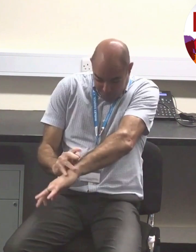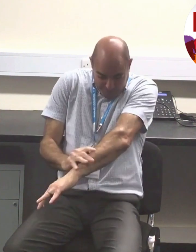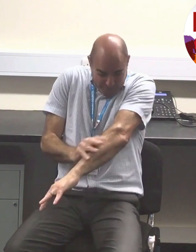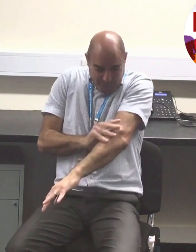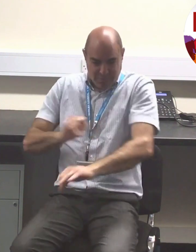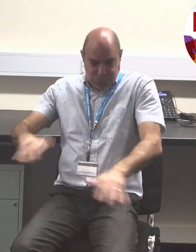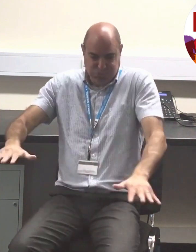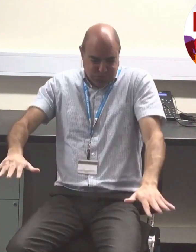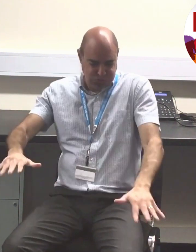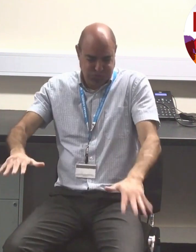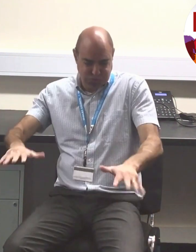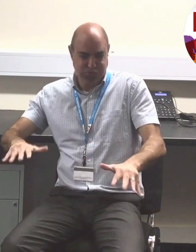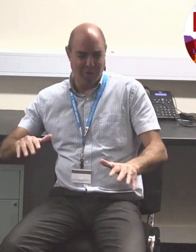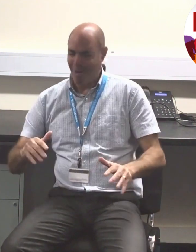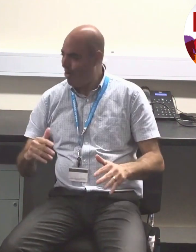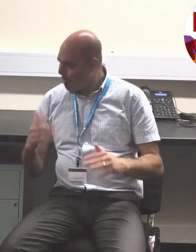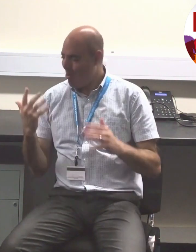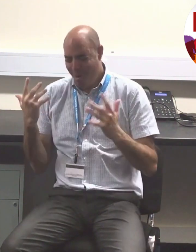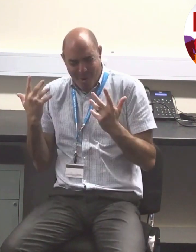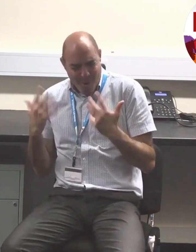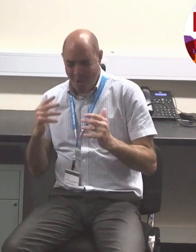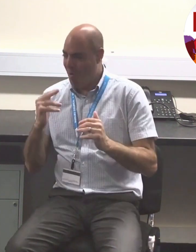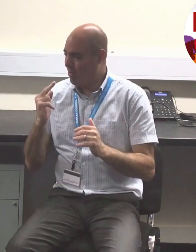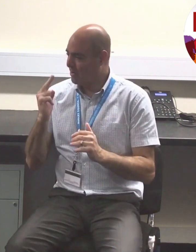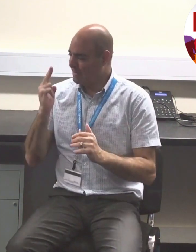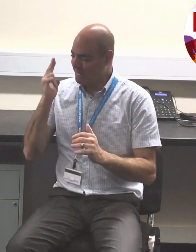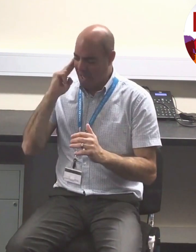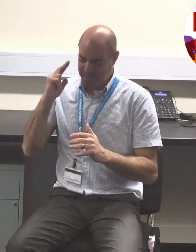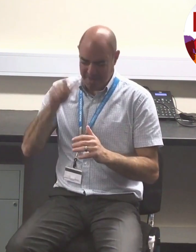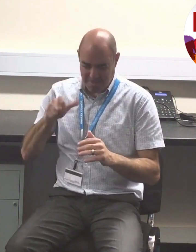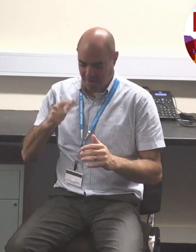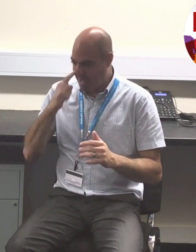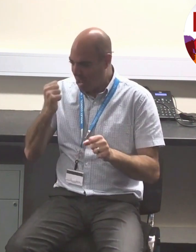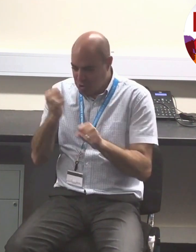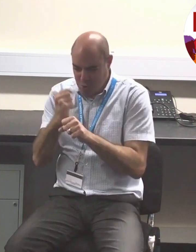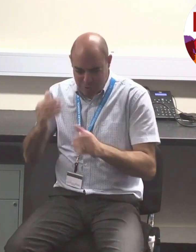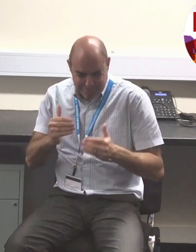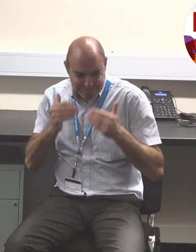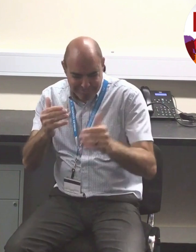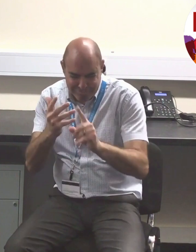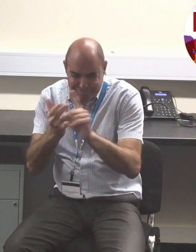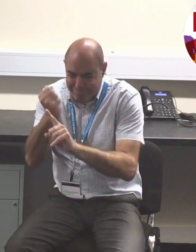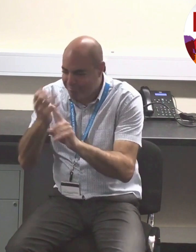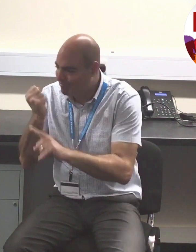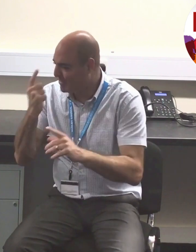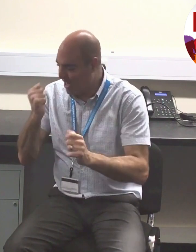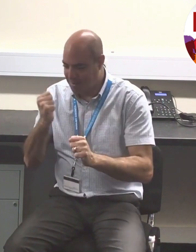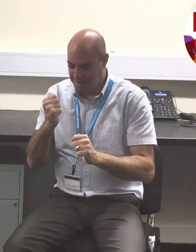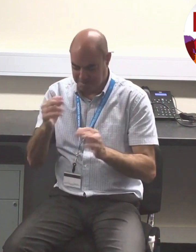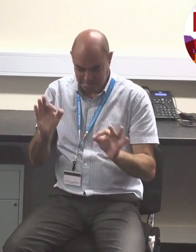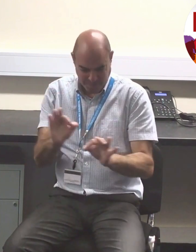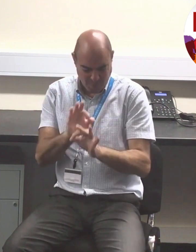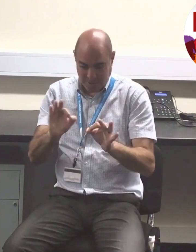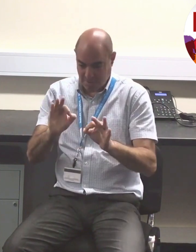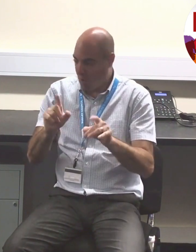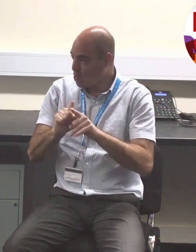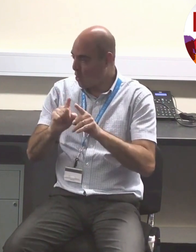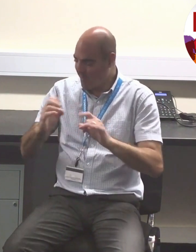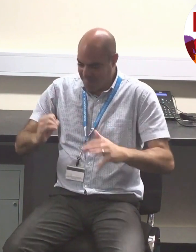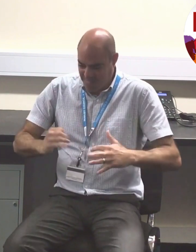vibration they can feel the music. I know there's some deaf DJs. So deaf people can do anything really. Music is one of